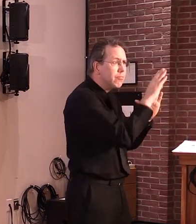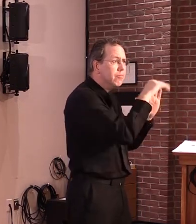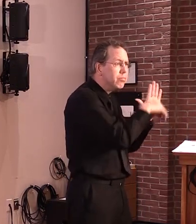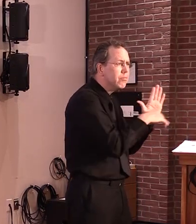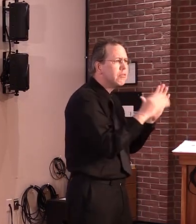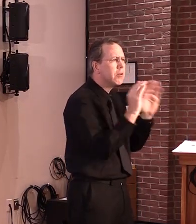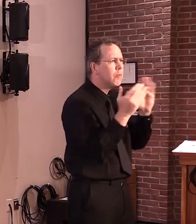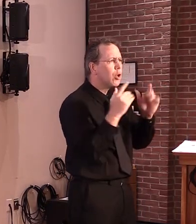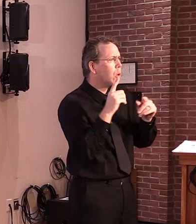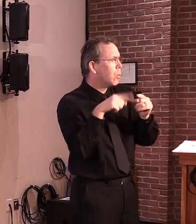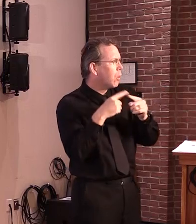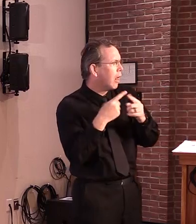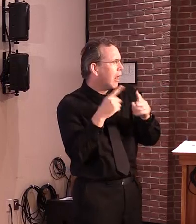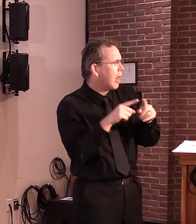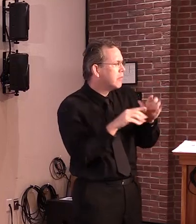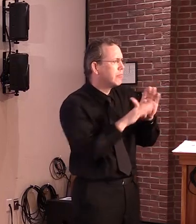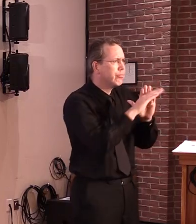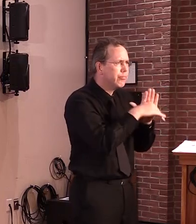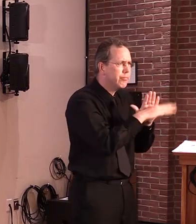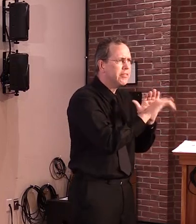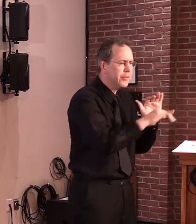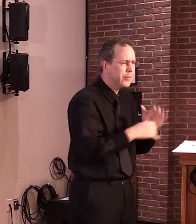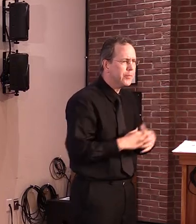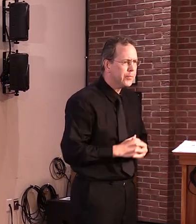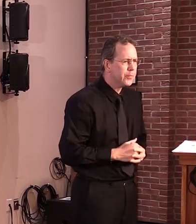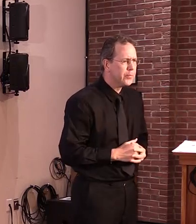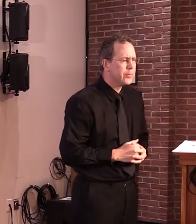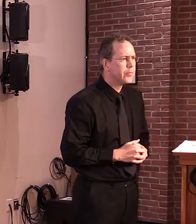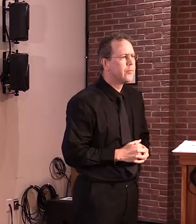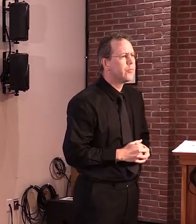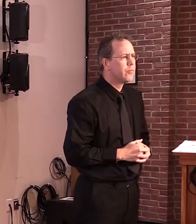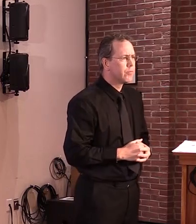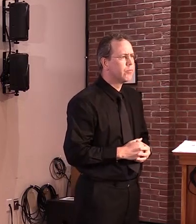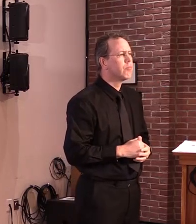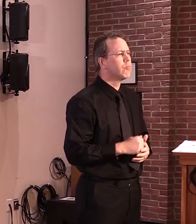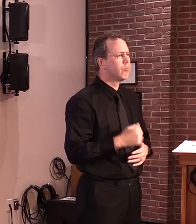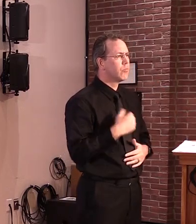those watching at home, today's presentation can be found on our department's website,